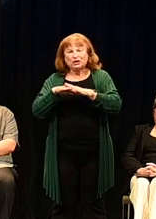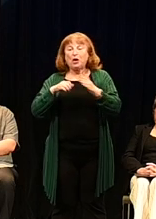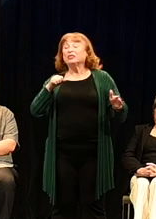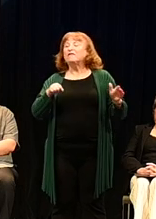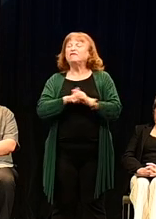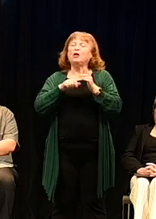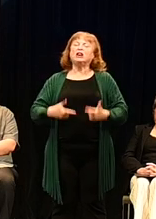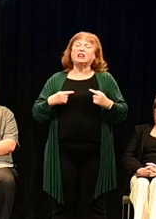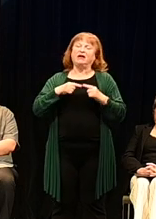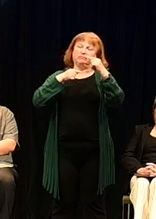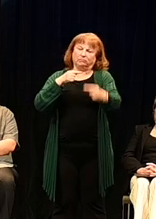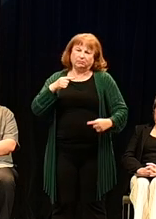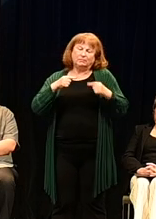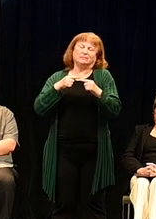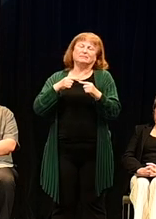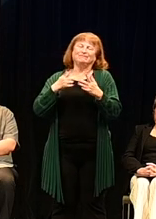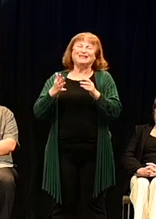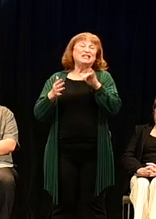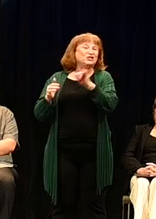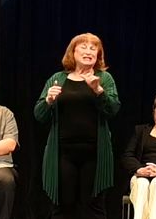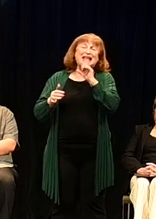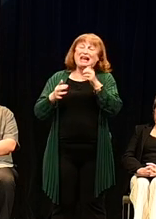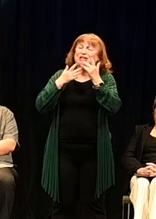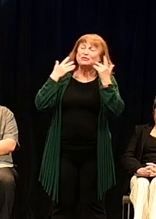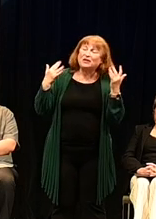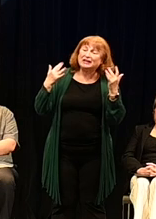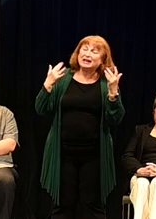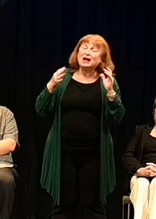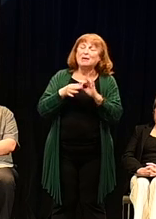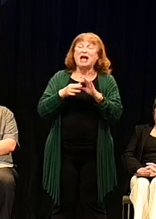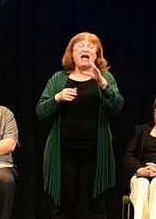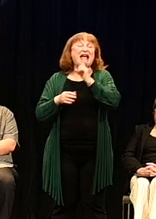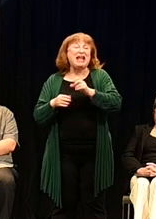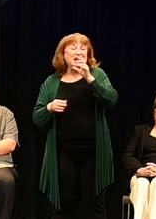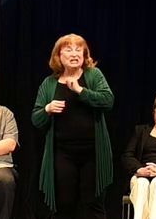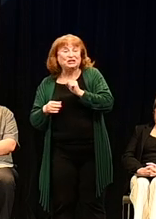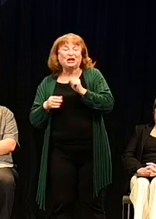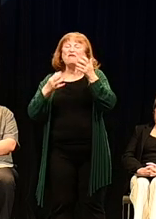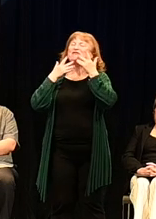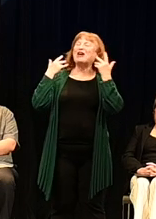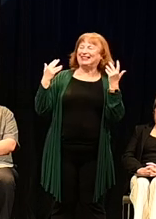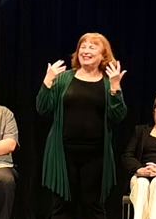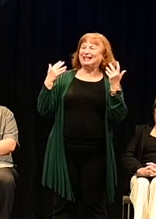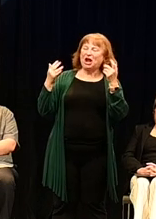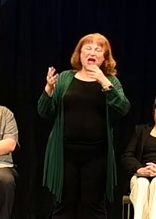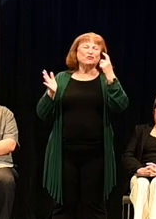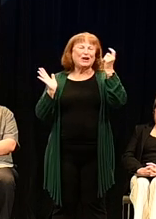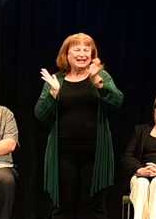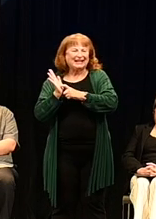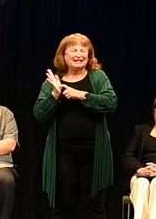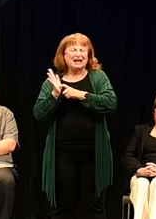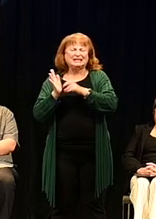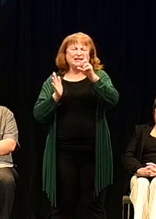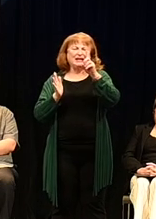full life course. This is just like age friendly, about aging friendly, about recognizing